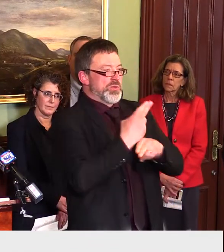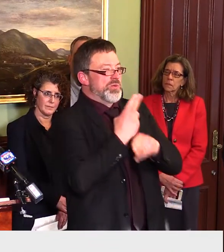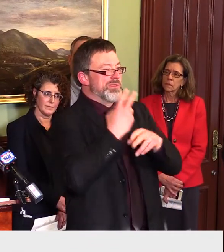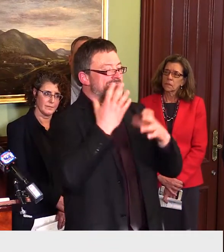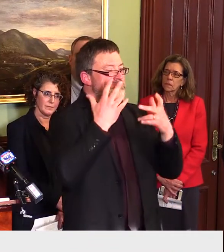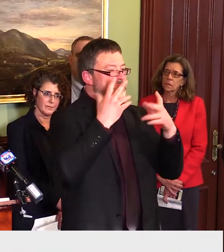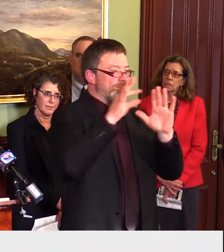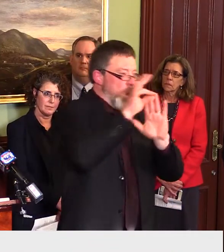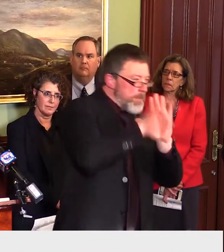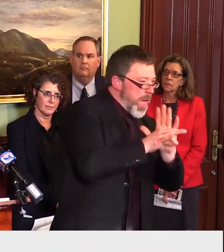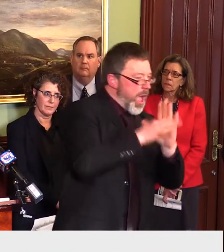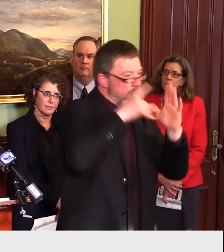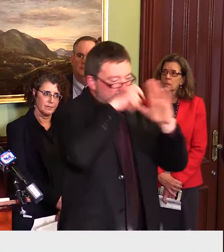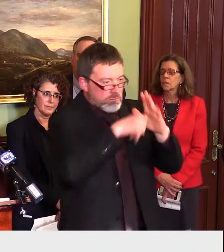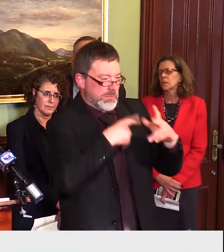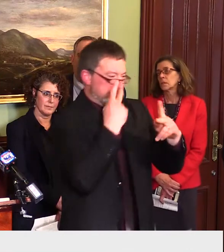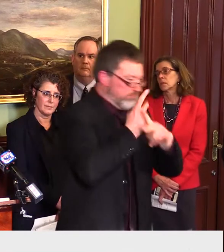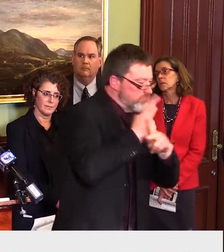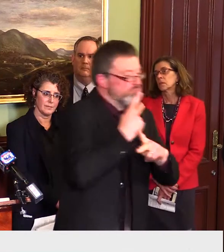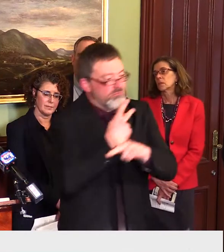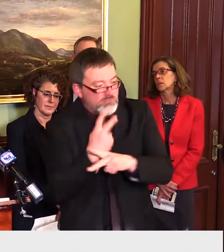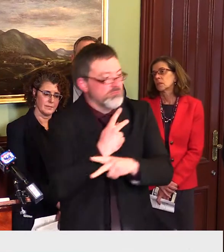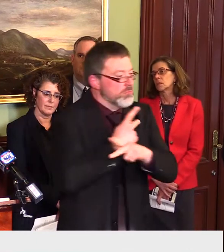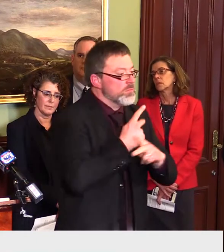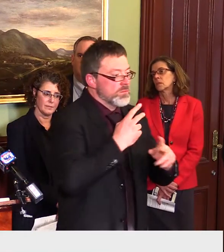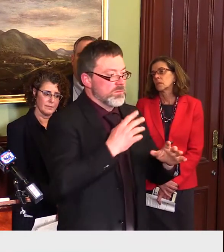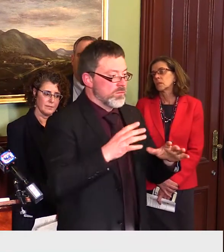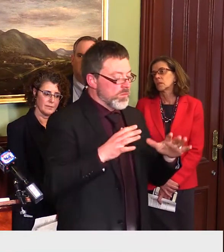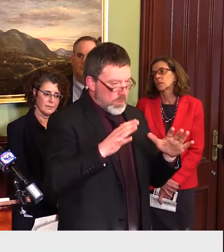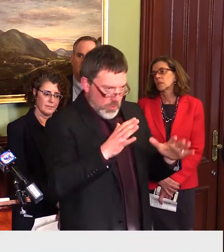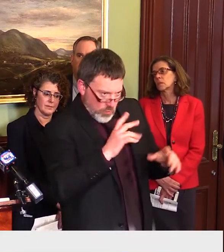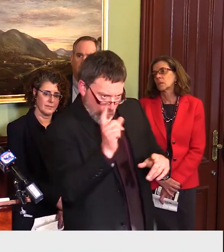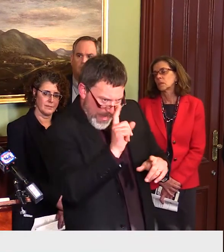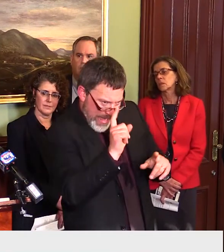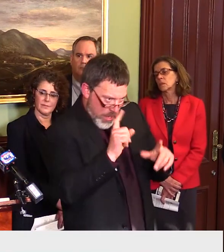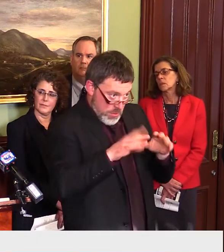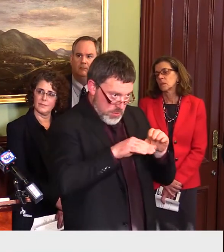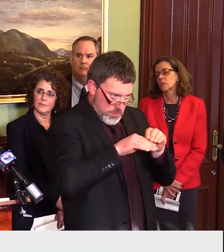two-week short-duration closures can have an impact